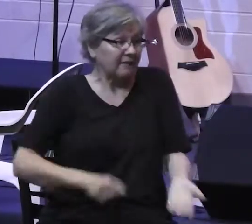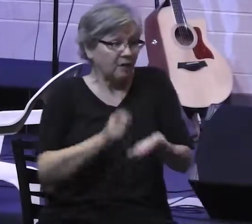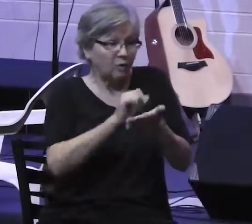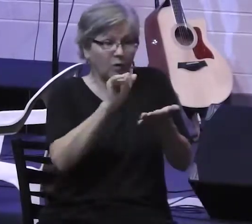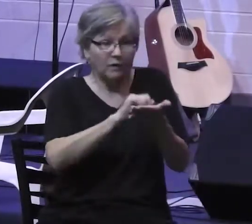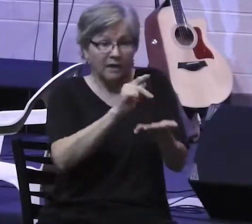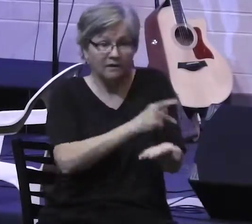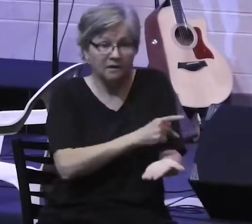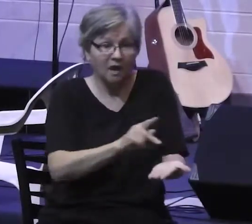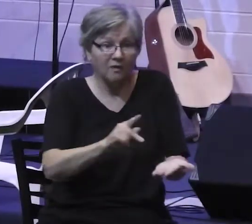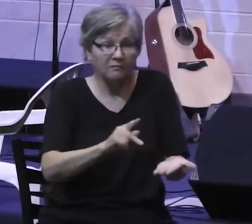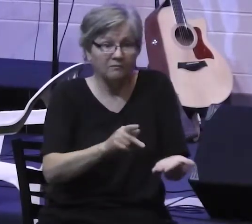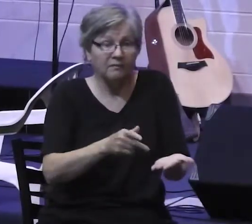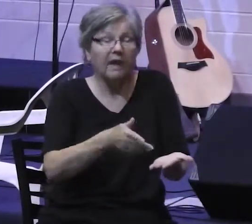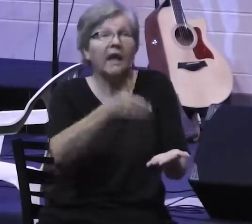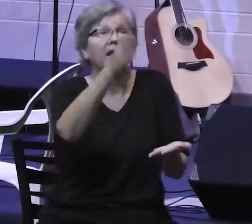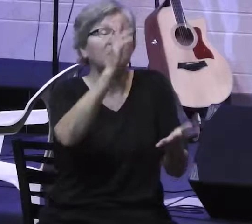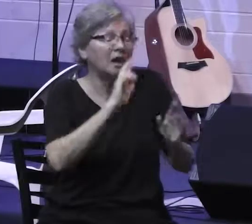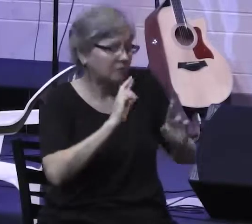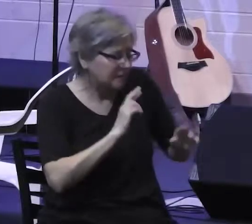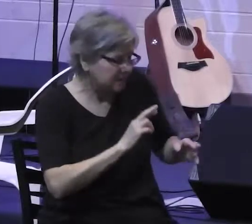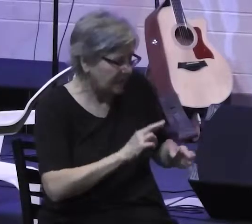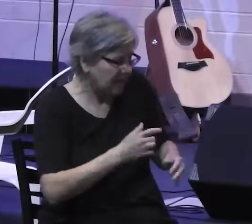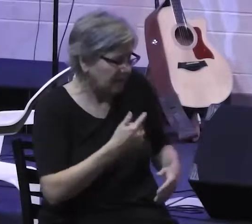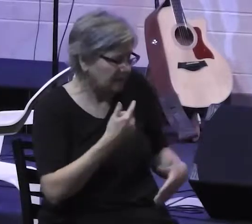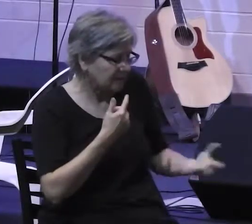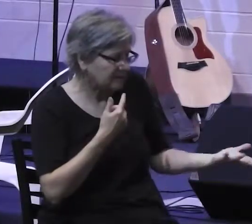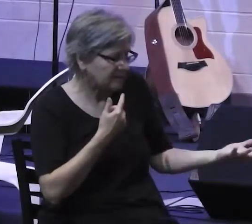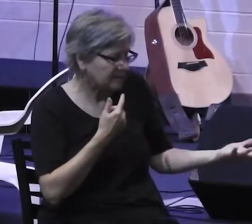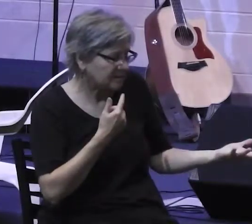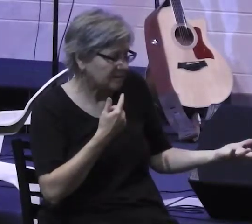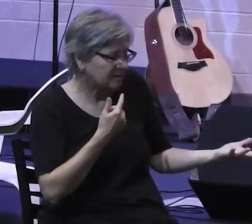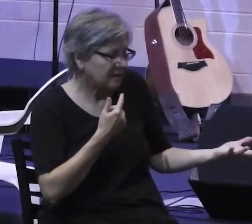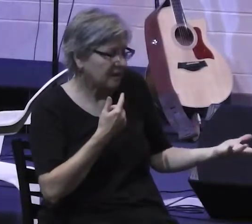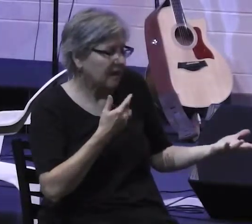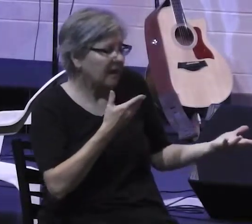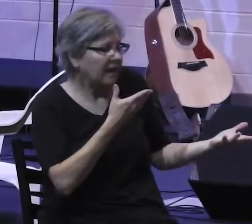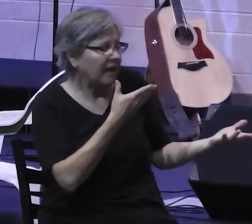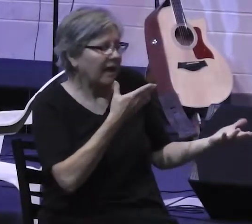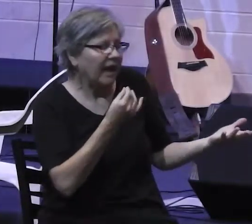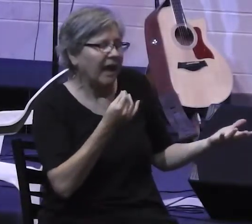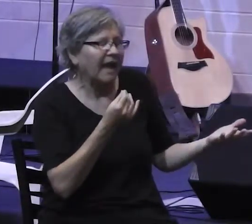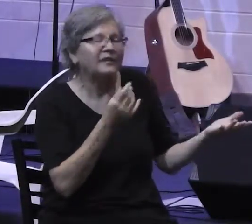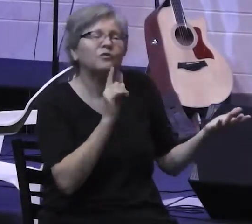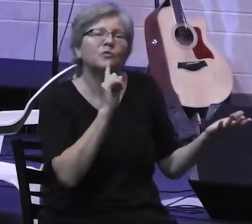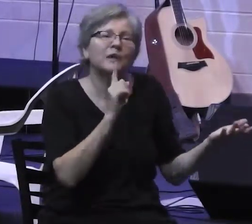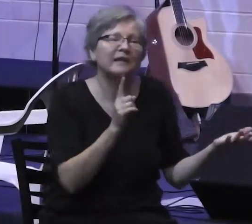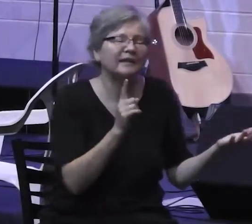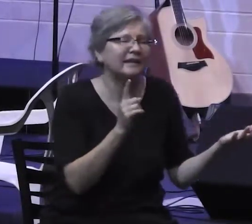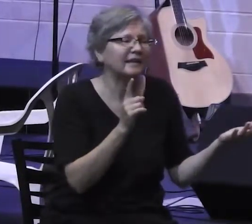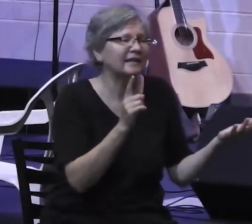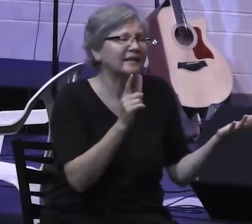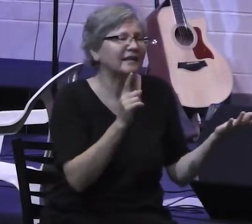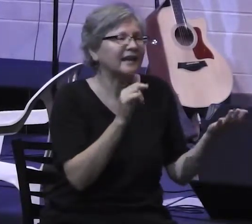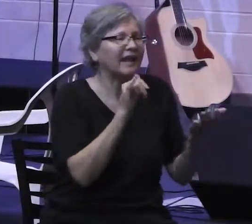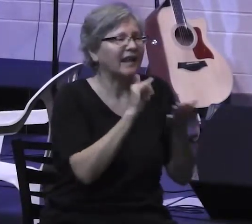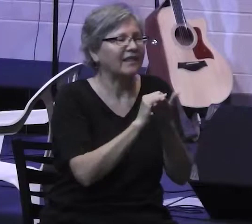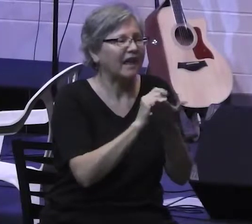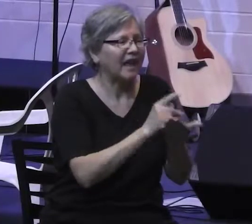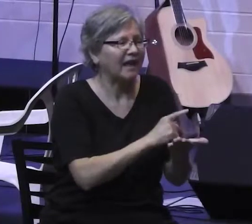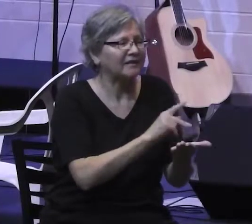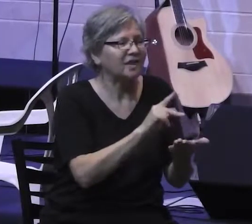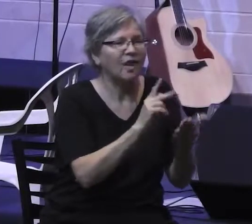his afflicted. So I submit to you, and from Jesus' own words from the Gospel of John, where he says, you